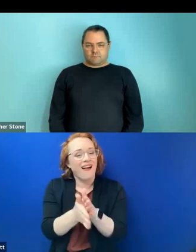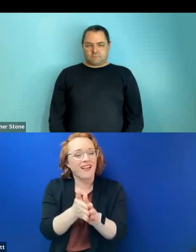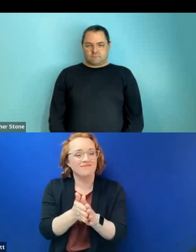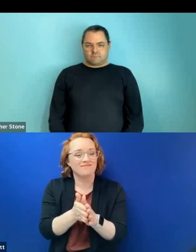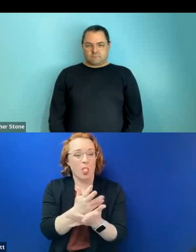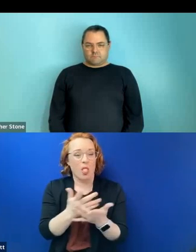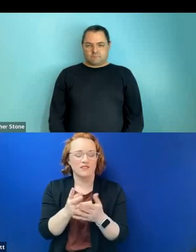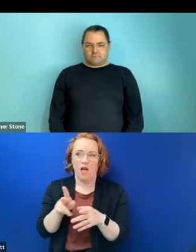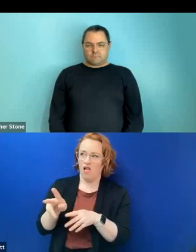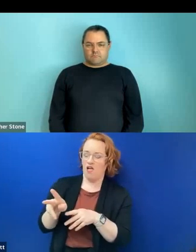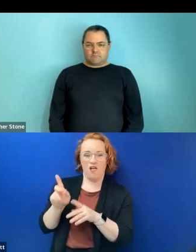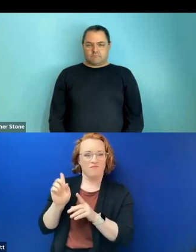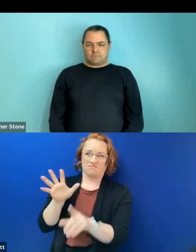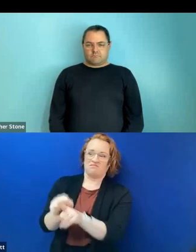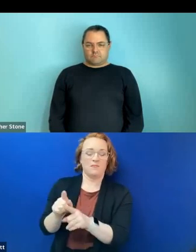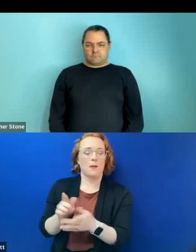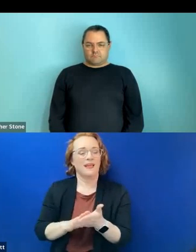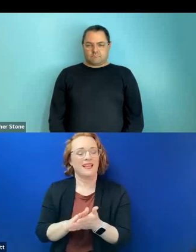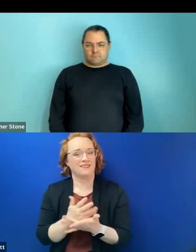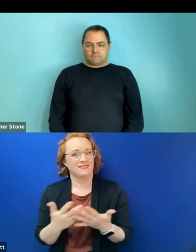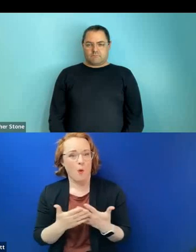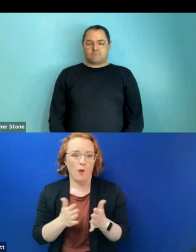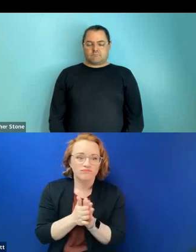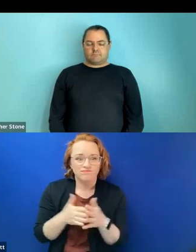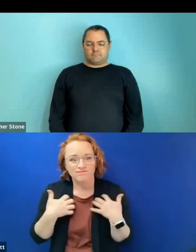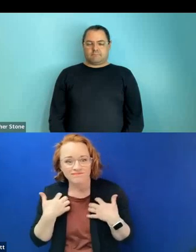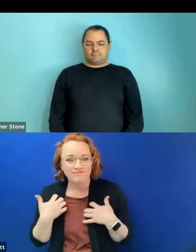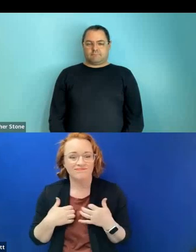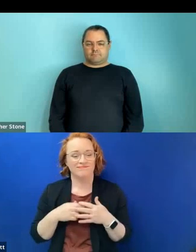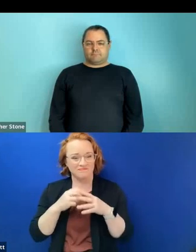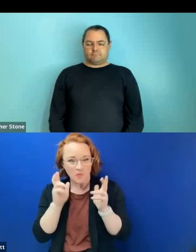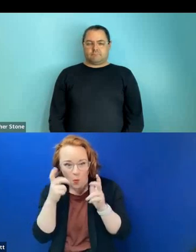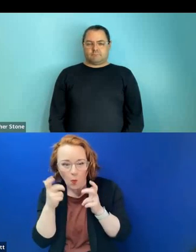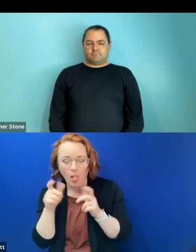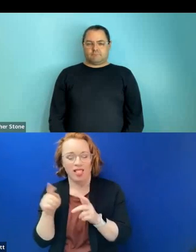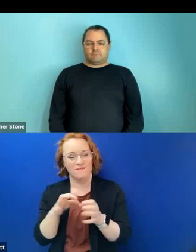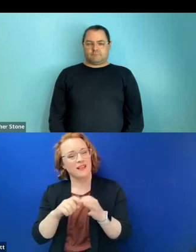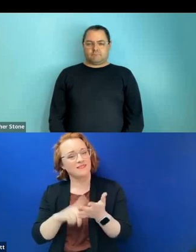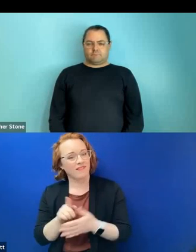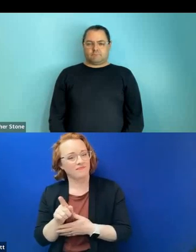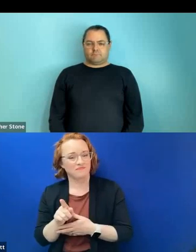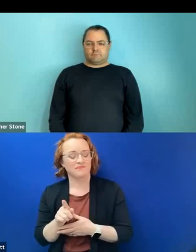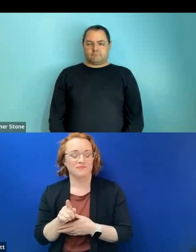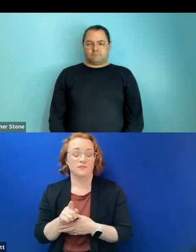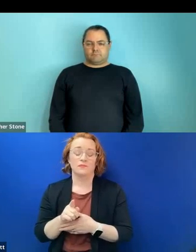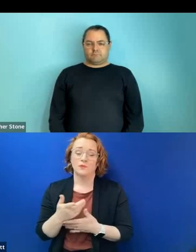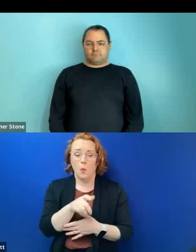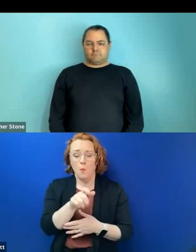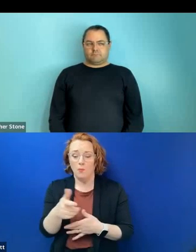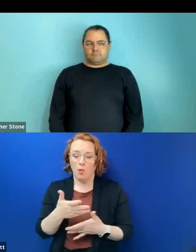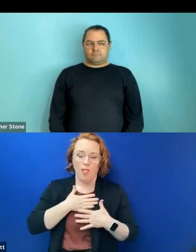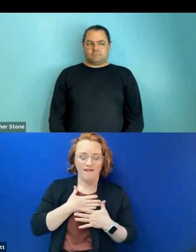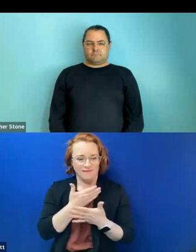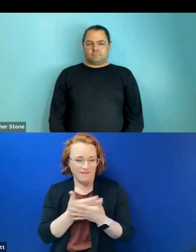has caused a bit of a surge. So people who are interested in language, people who